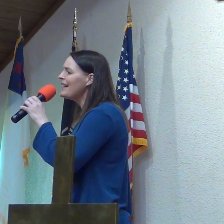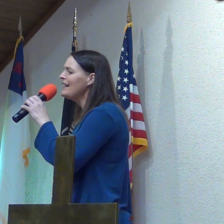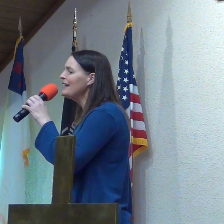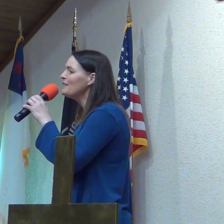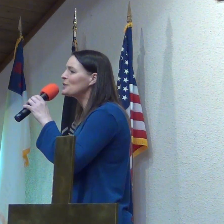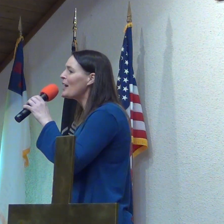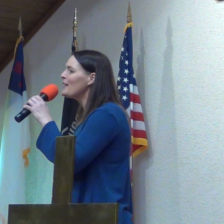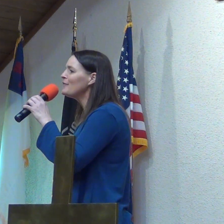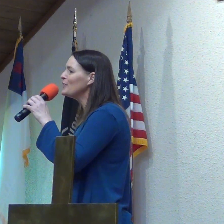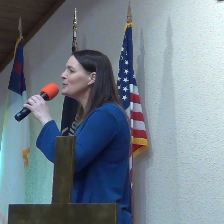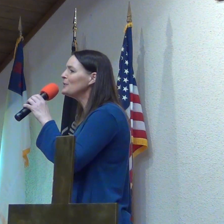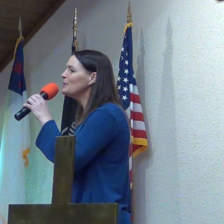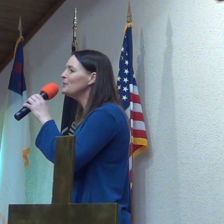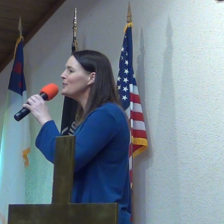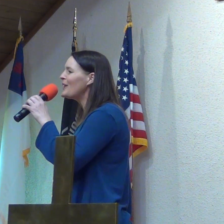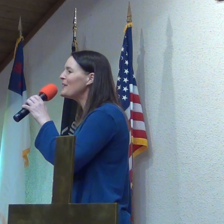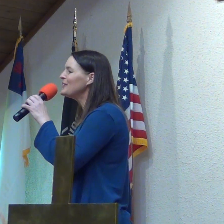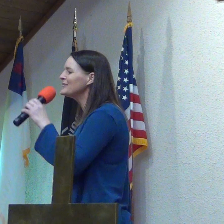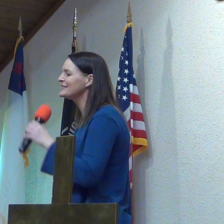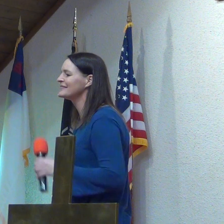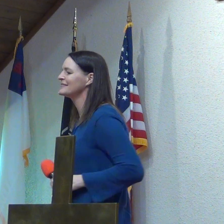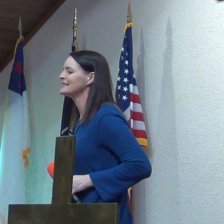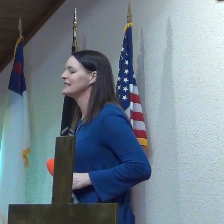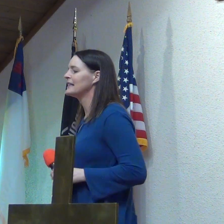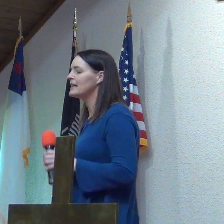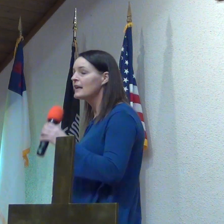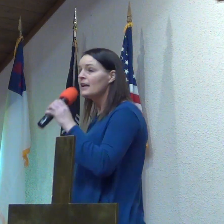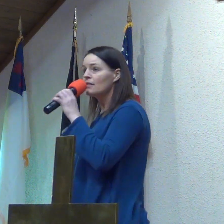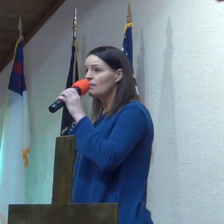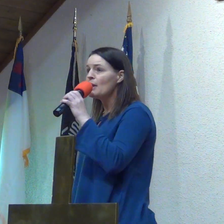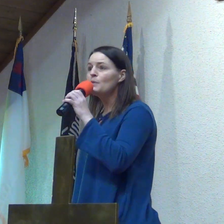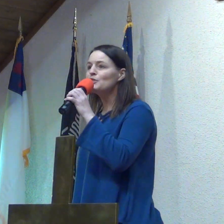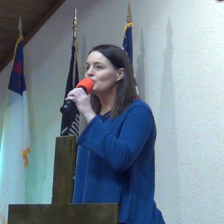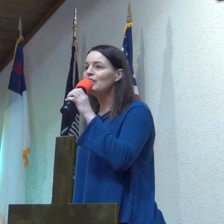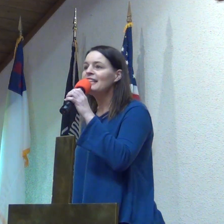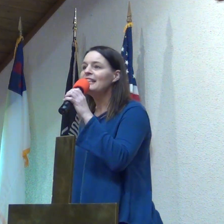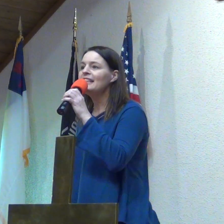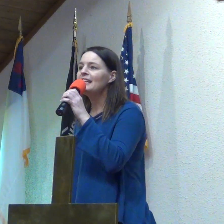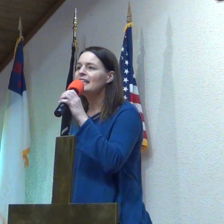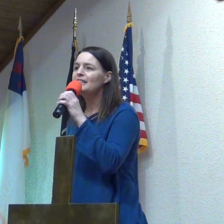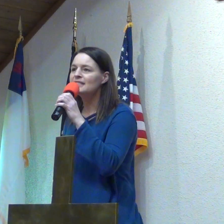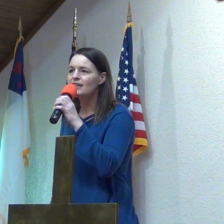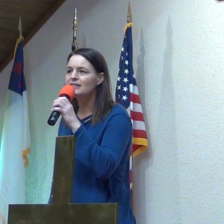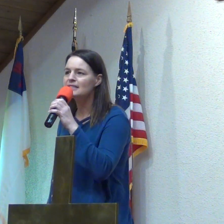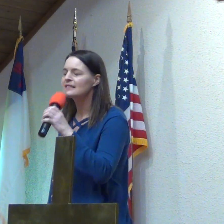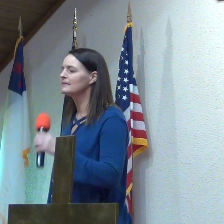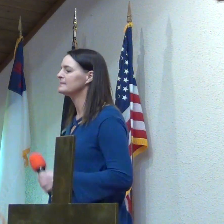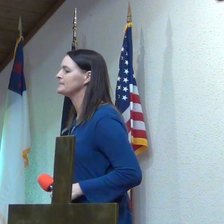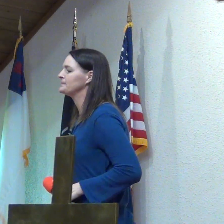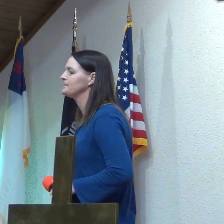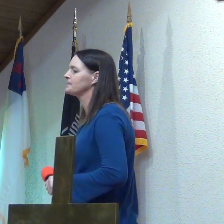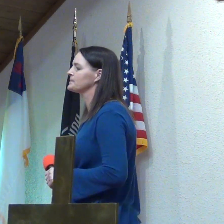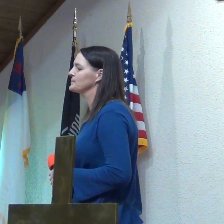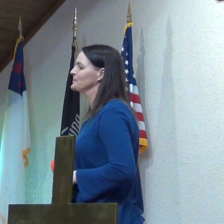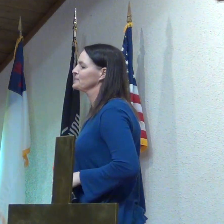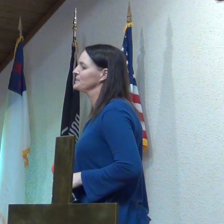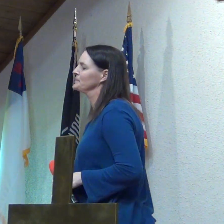that I have traveled on, there was Jesus.